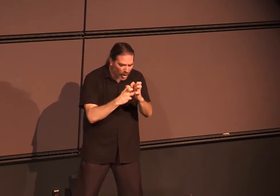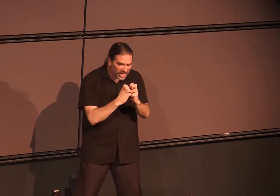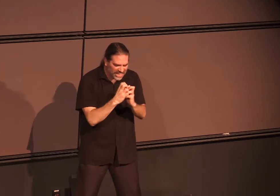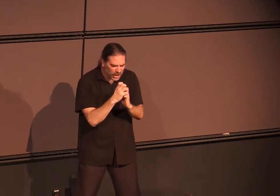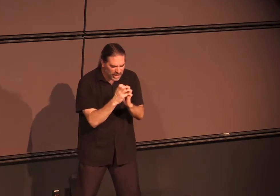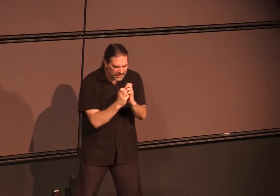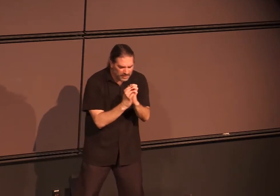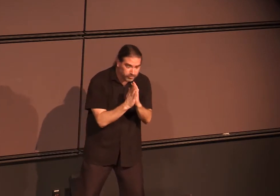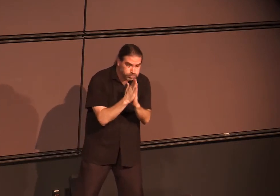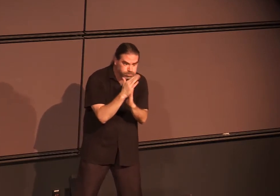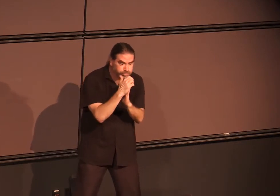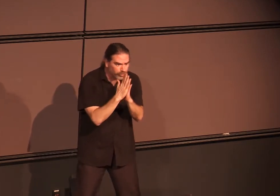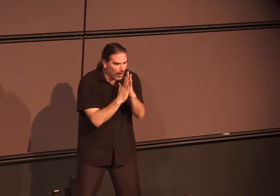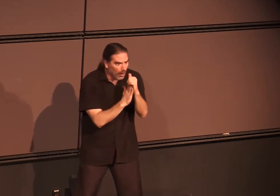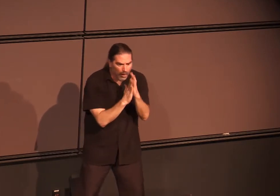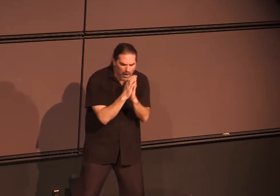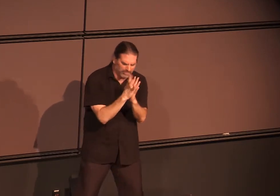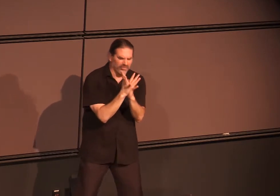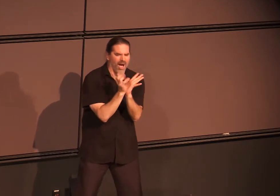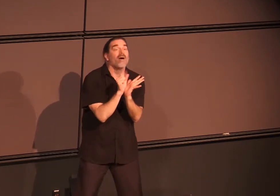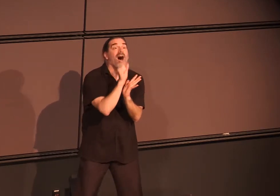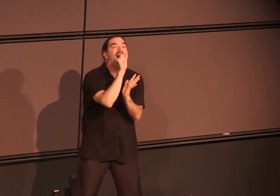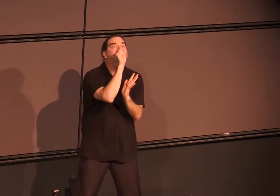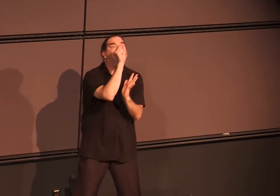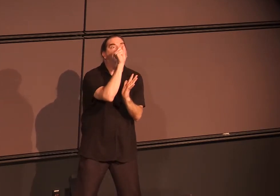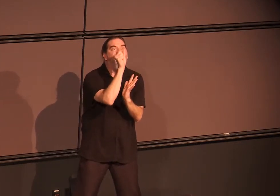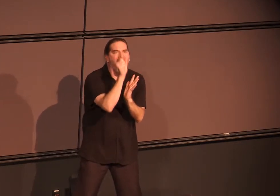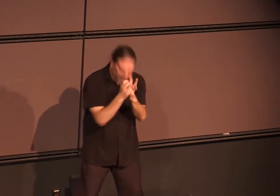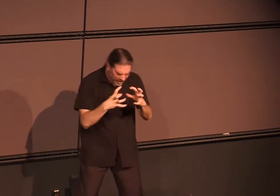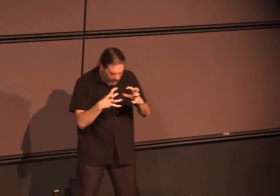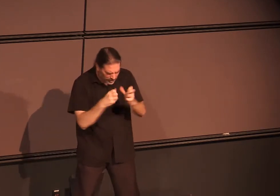It's a ball of gas, nuclear.